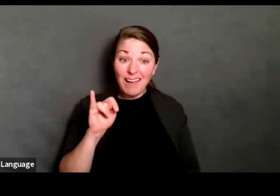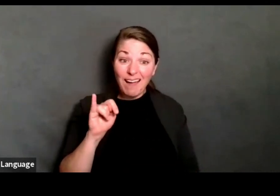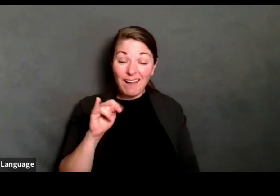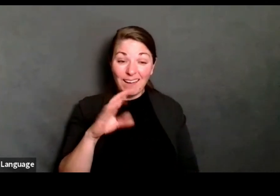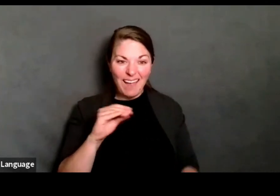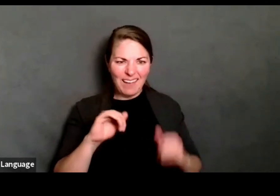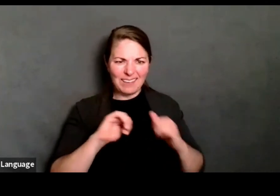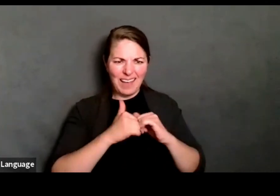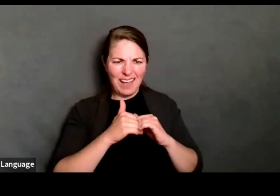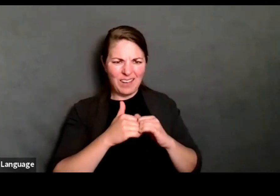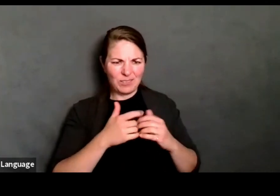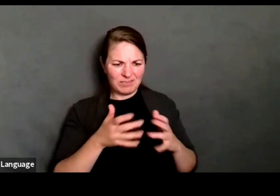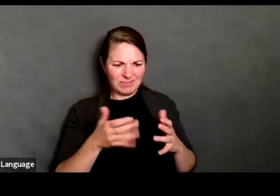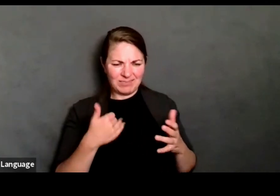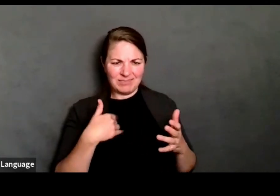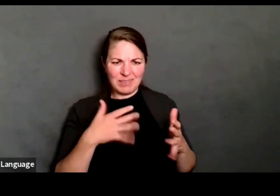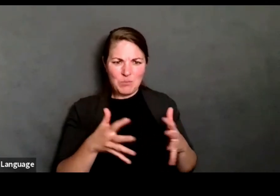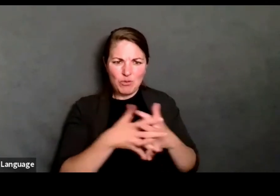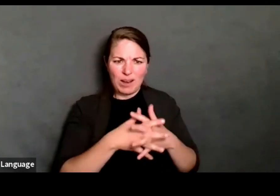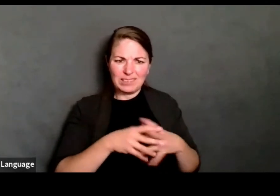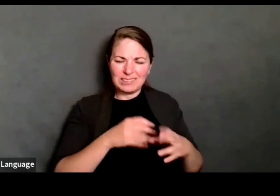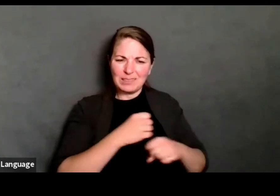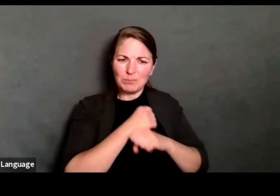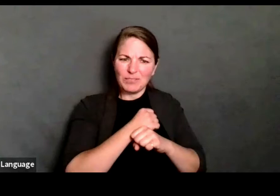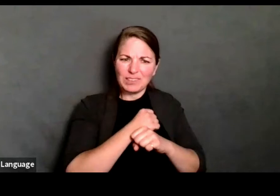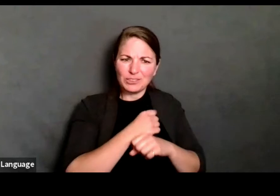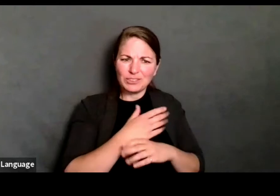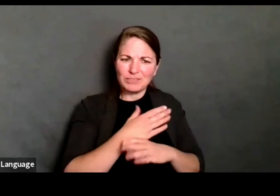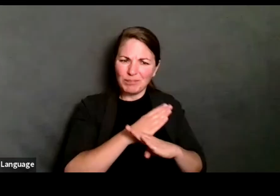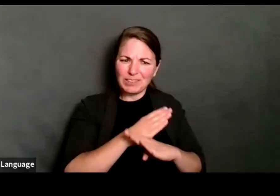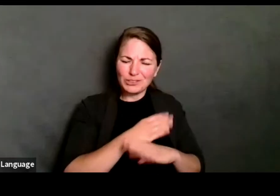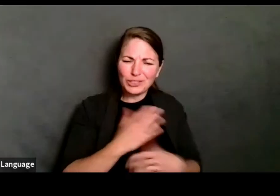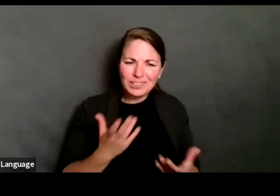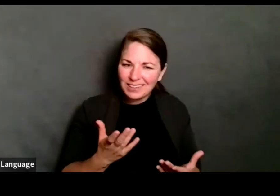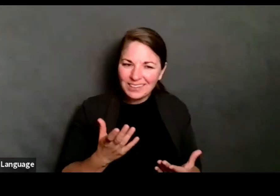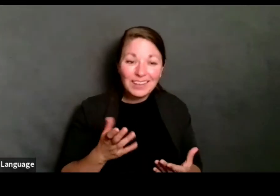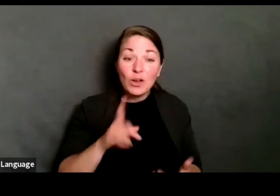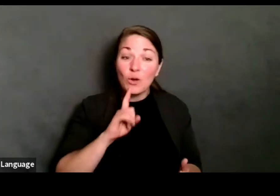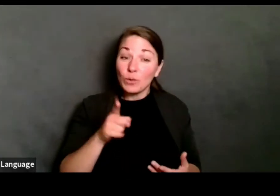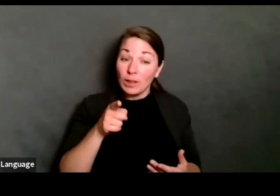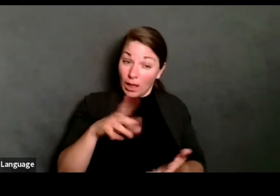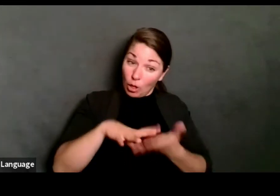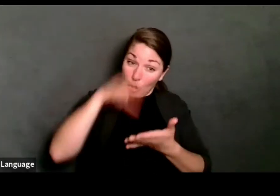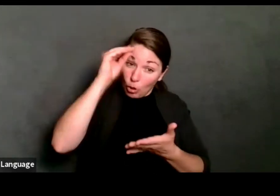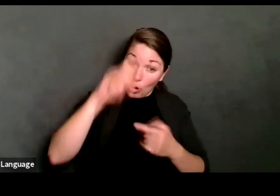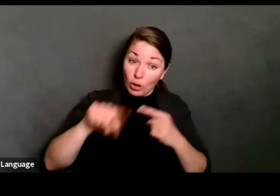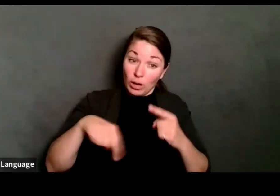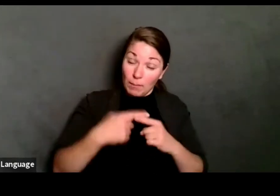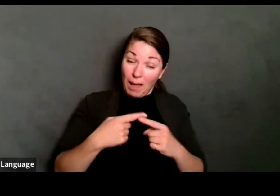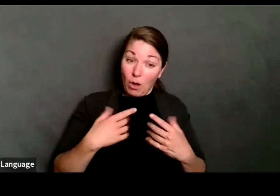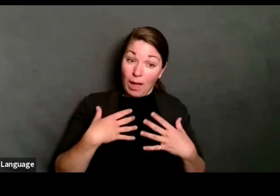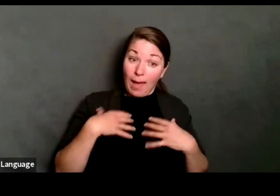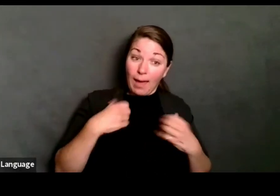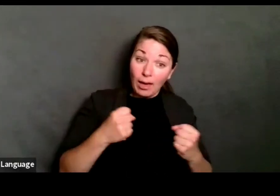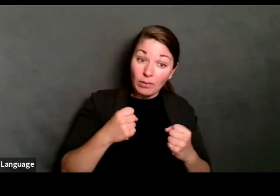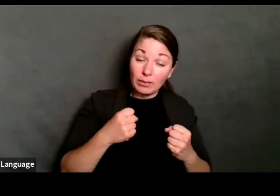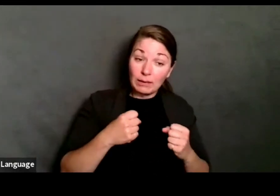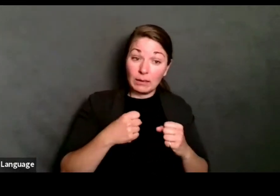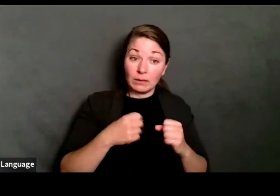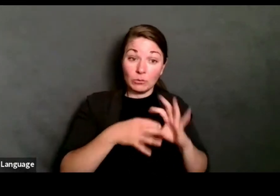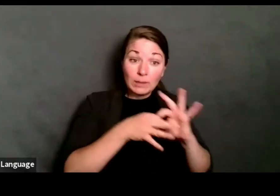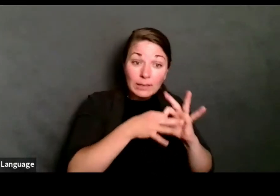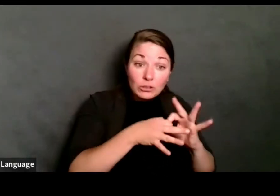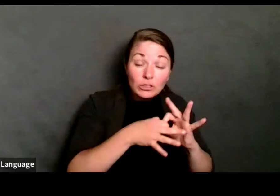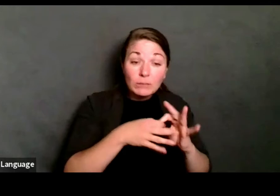like a cooking class that only ever covers salmonella. No one is going to learn how to cook a good chicken from that